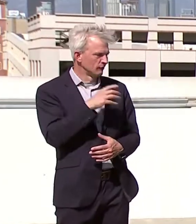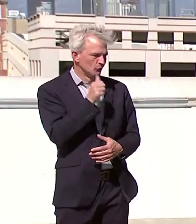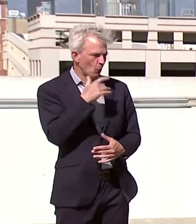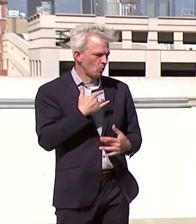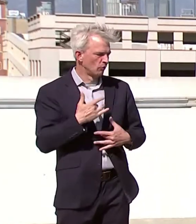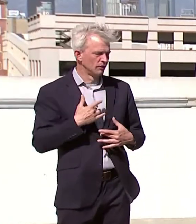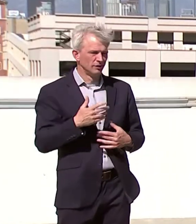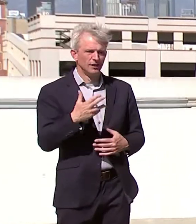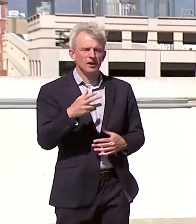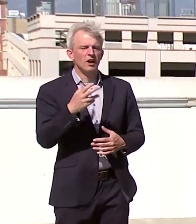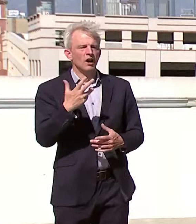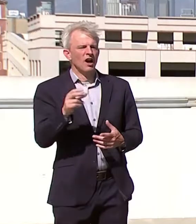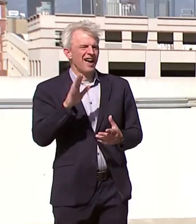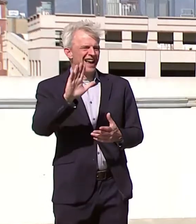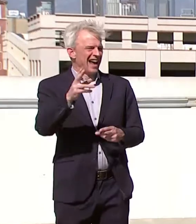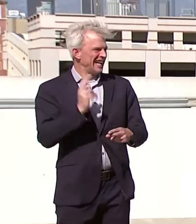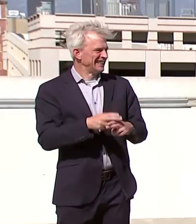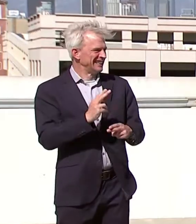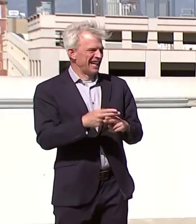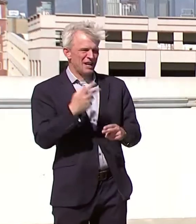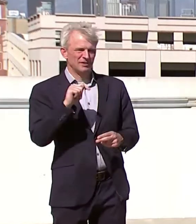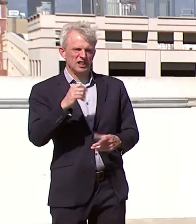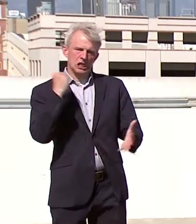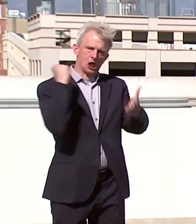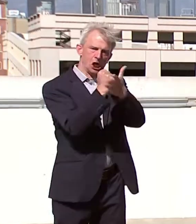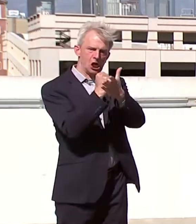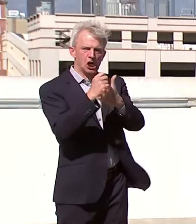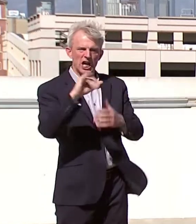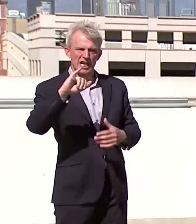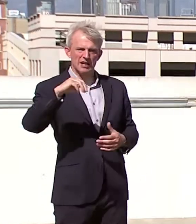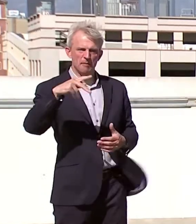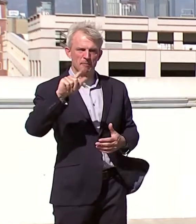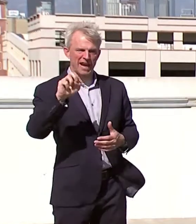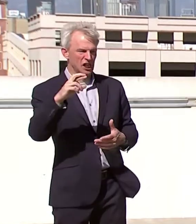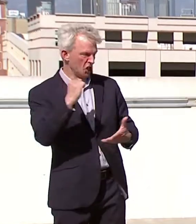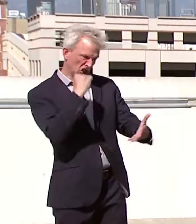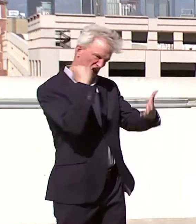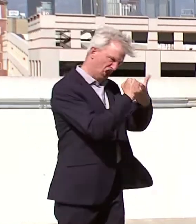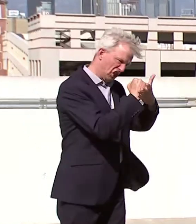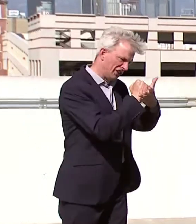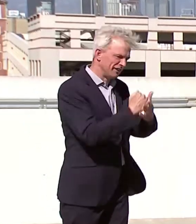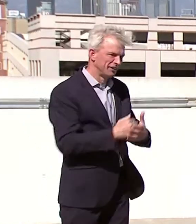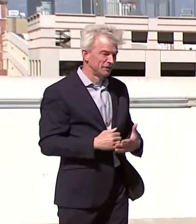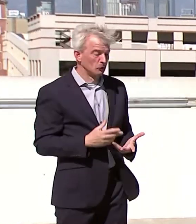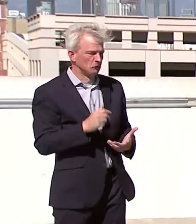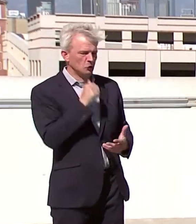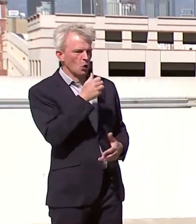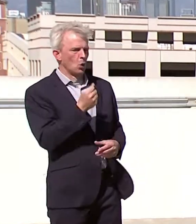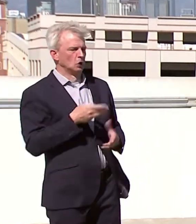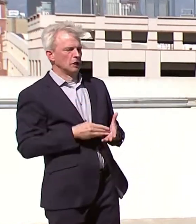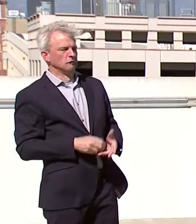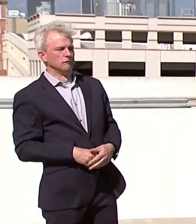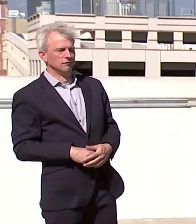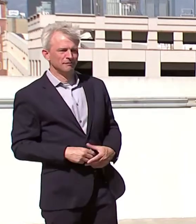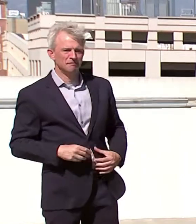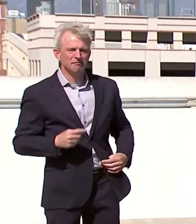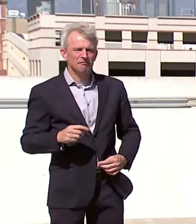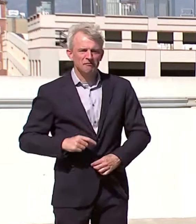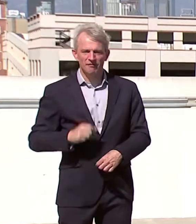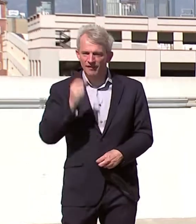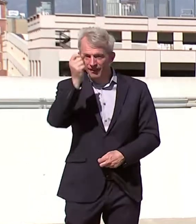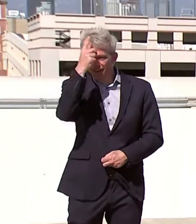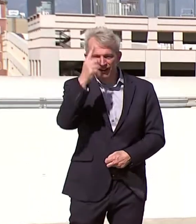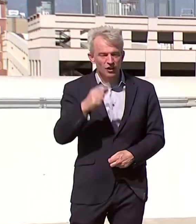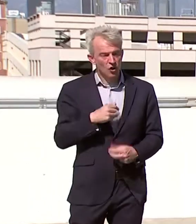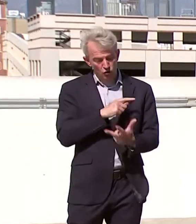He's known as the Impaler, so don't hold that against him. But to prove the point, when they get those shots, we know that these three vaccines will